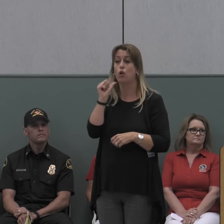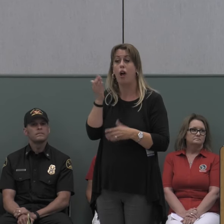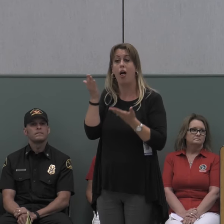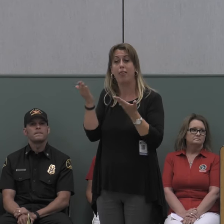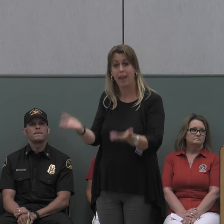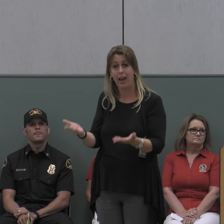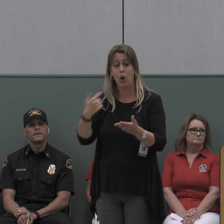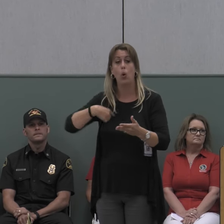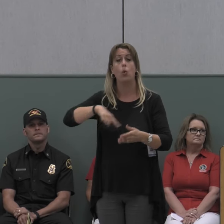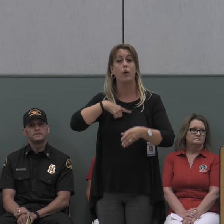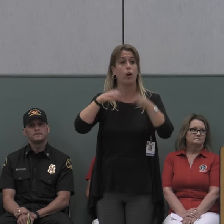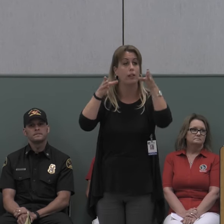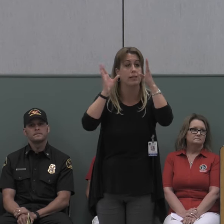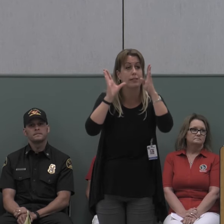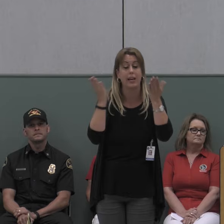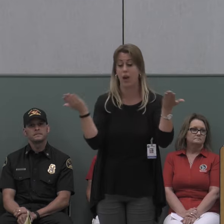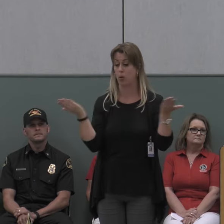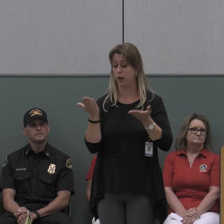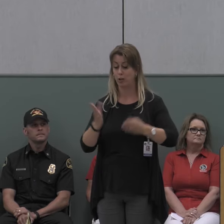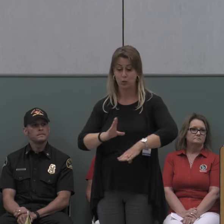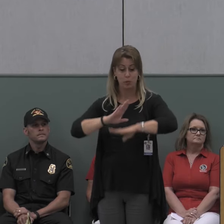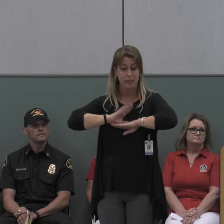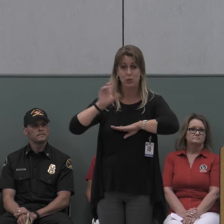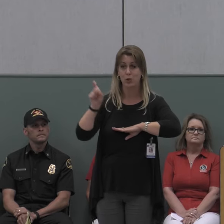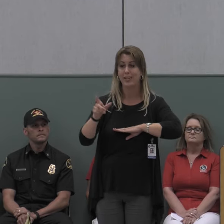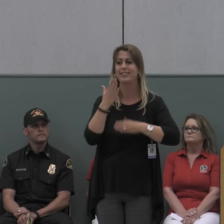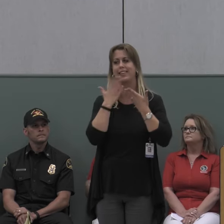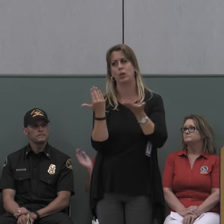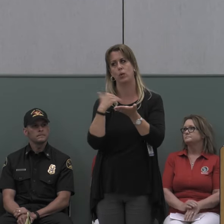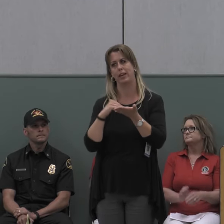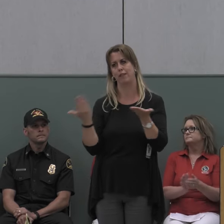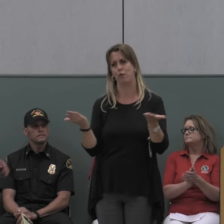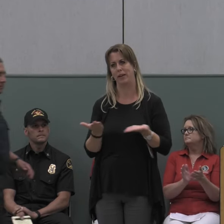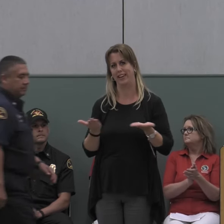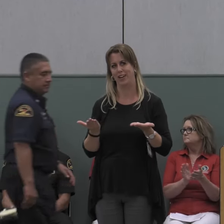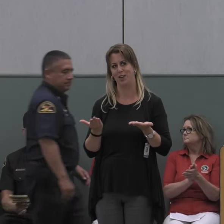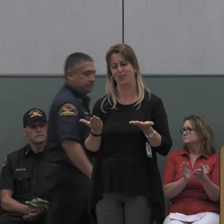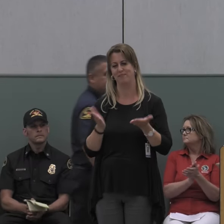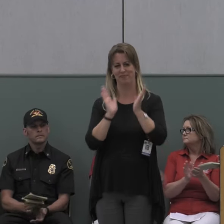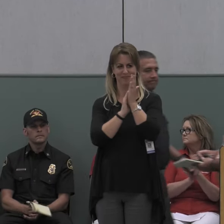and we're here to meet your needs. So thank you again for being here.